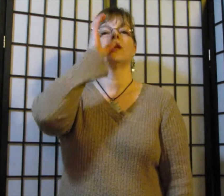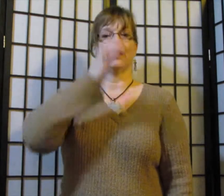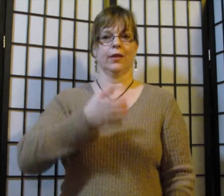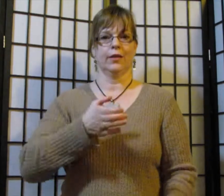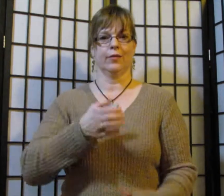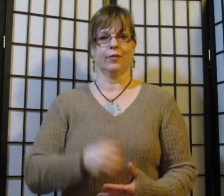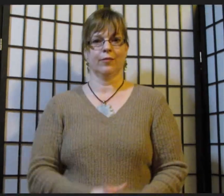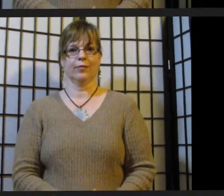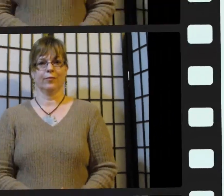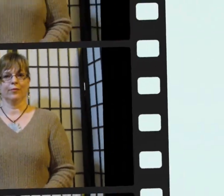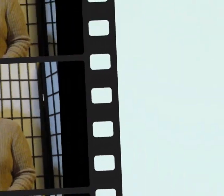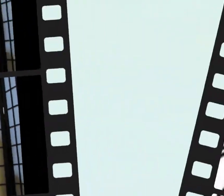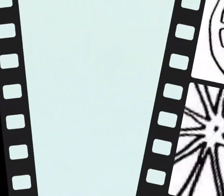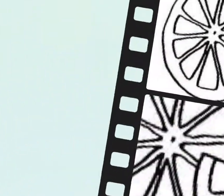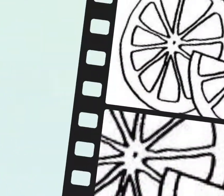Drink.